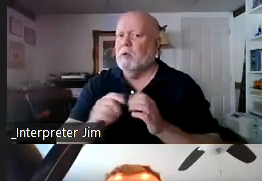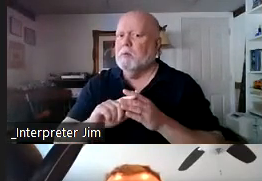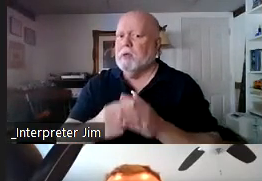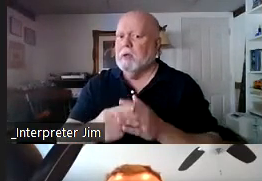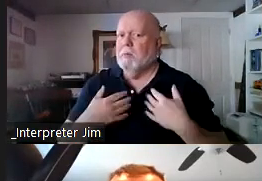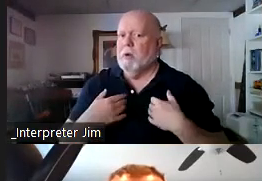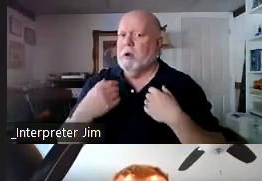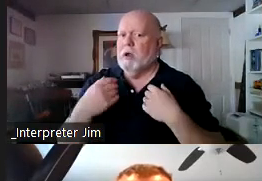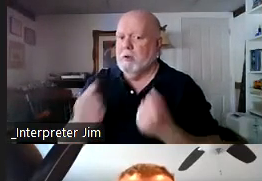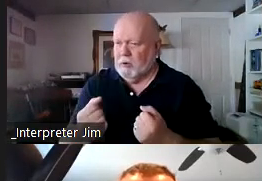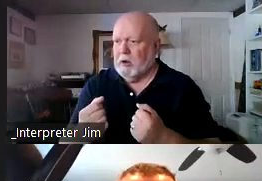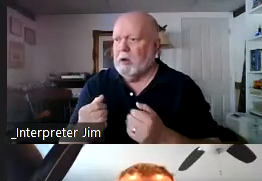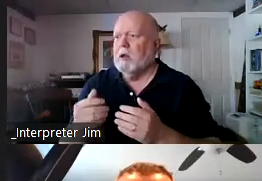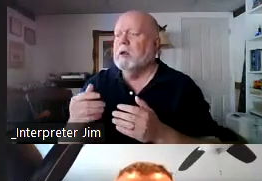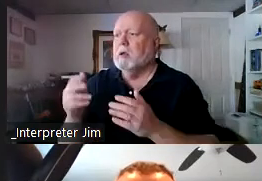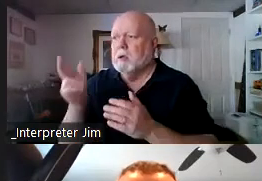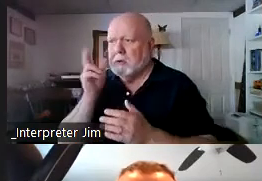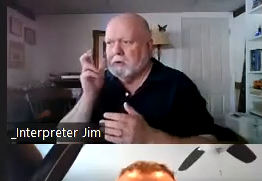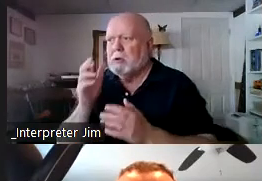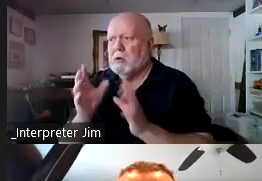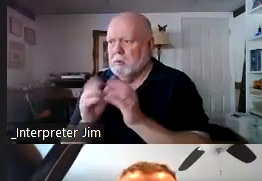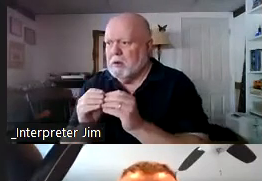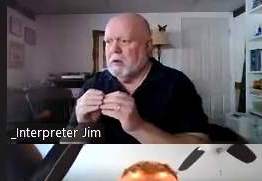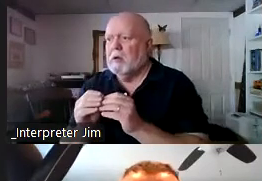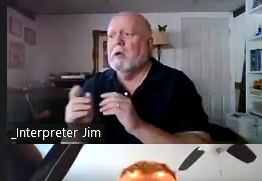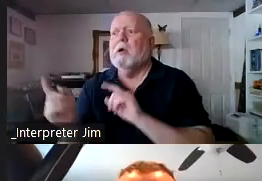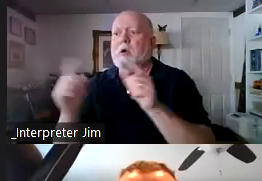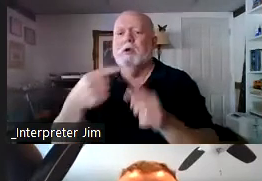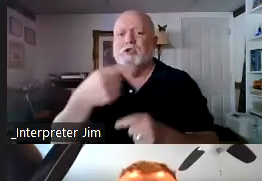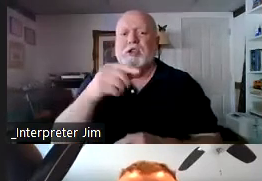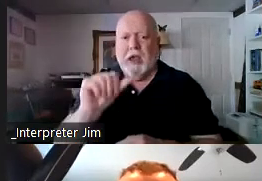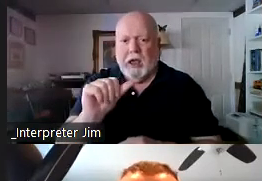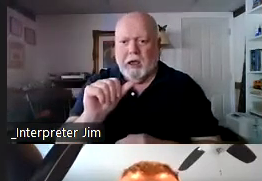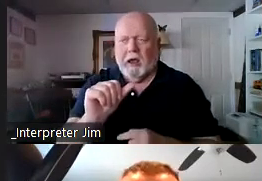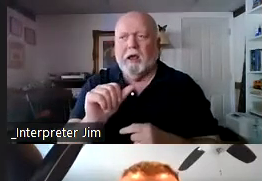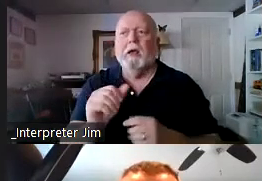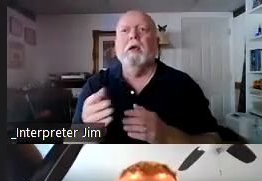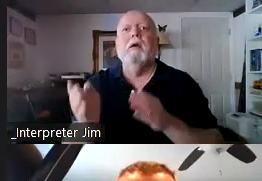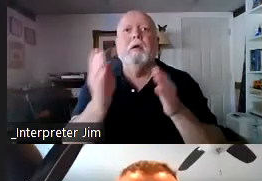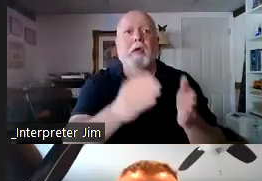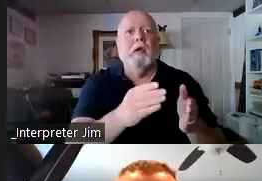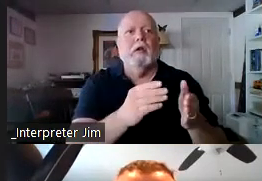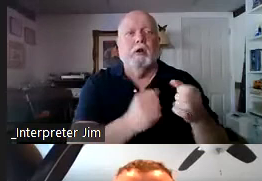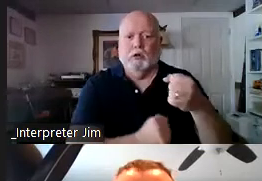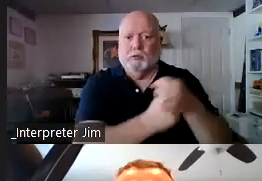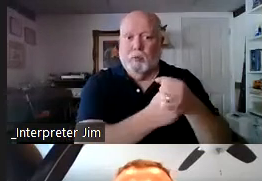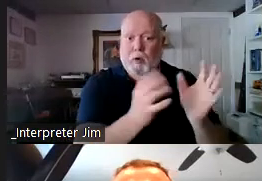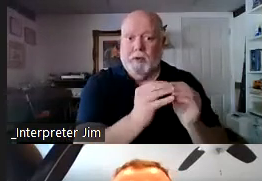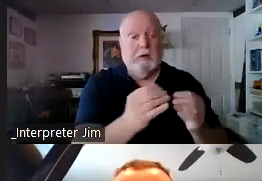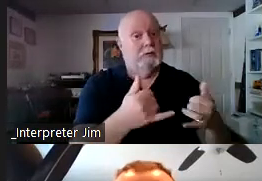Then I started going to some GA meetings, and then got into a problem gambling support group meeting that I still go to this day. And